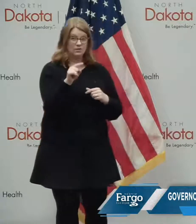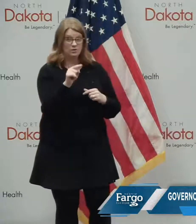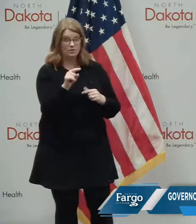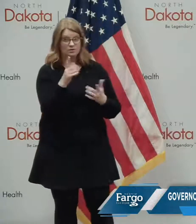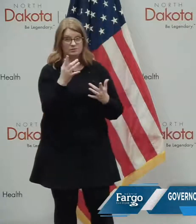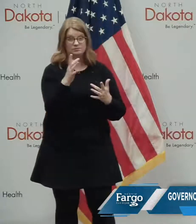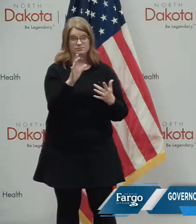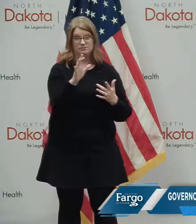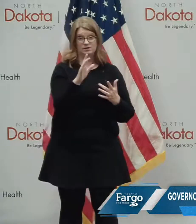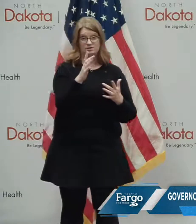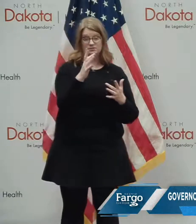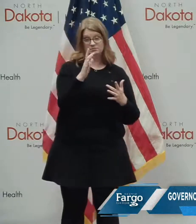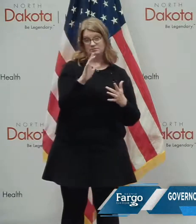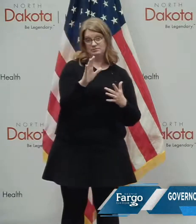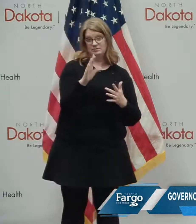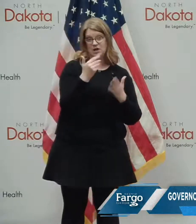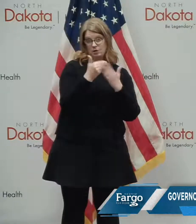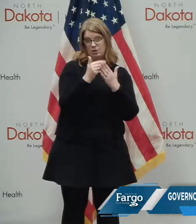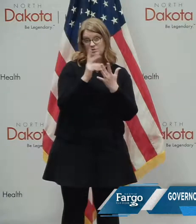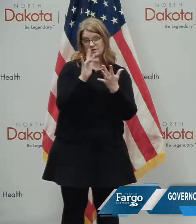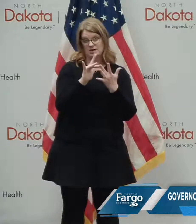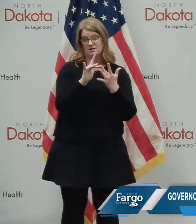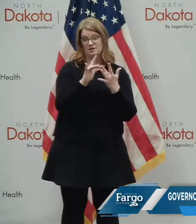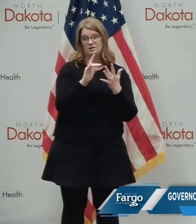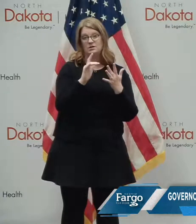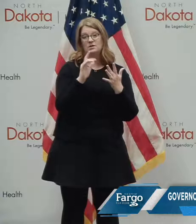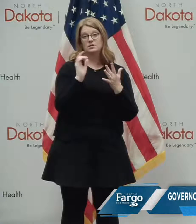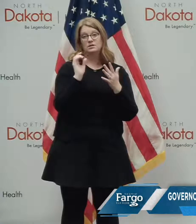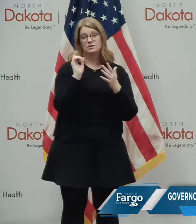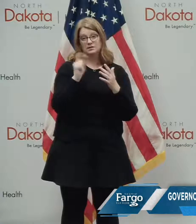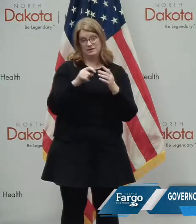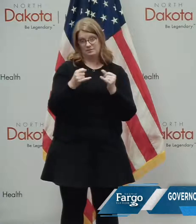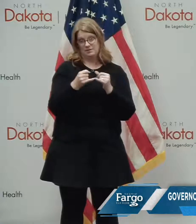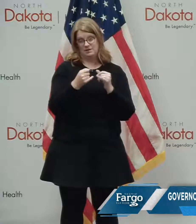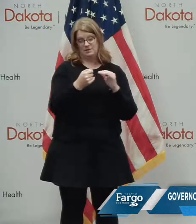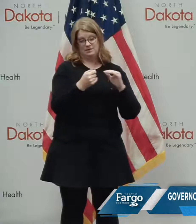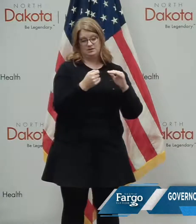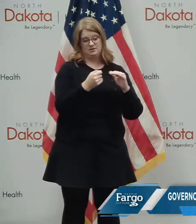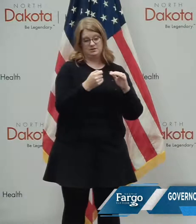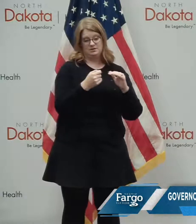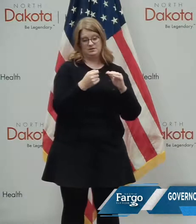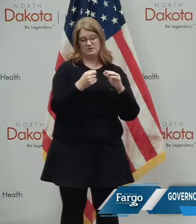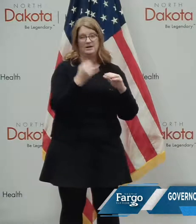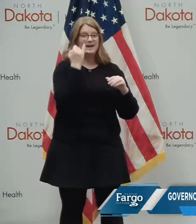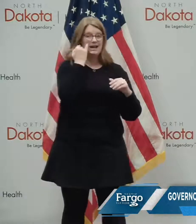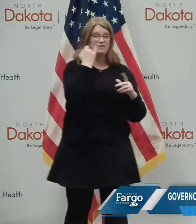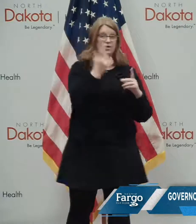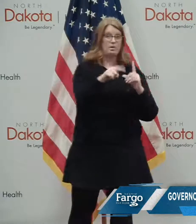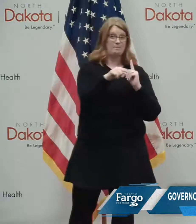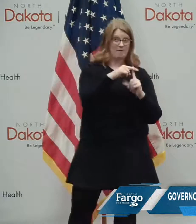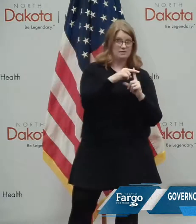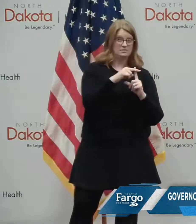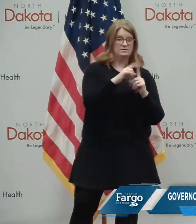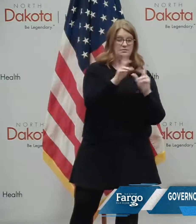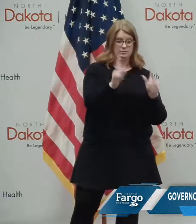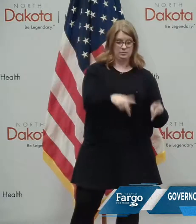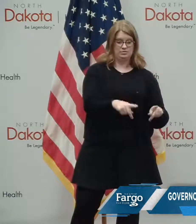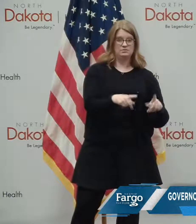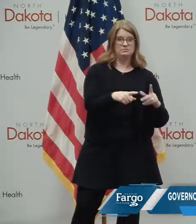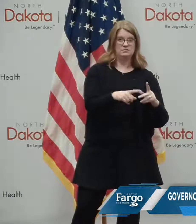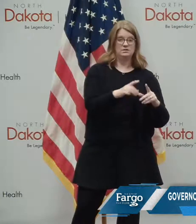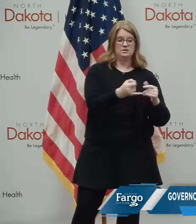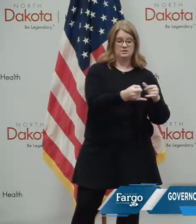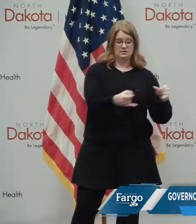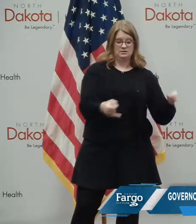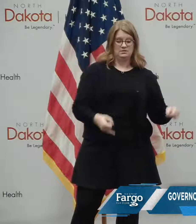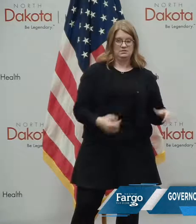be isolated, okay? So people who are infected will isolate. Anybody who was within 6